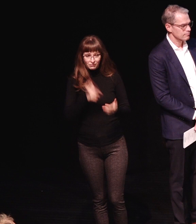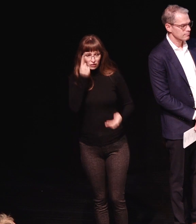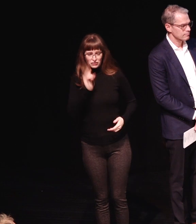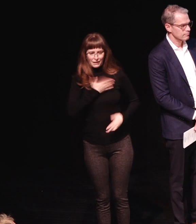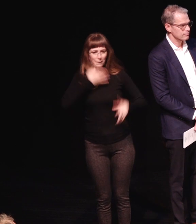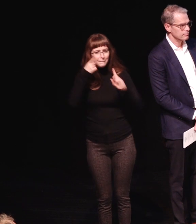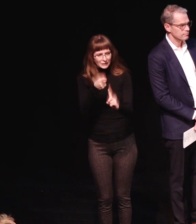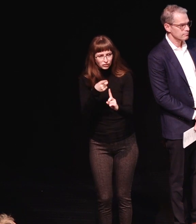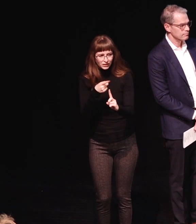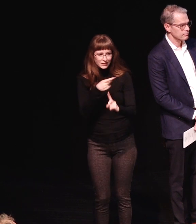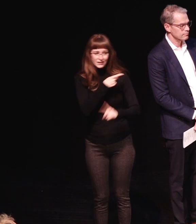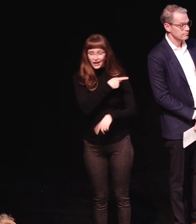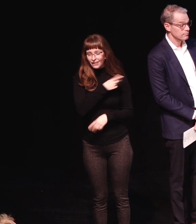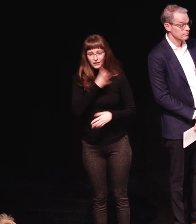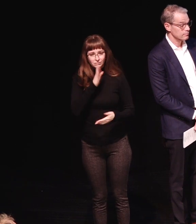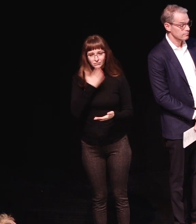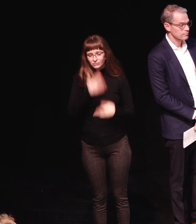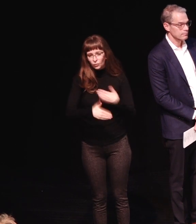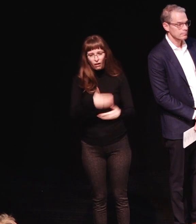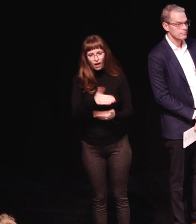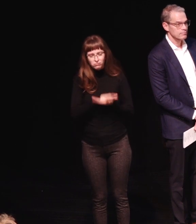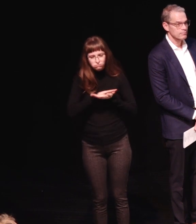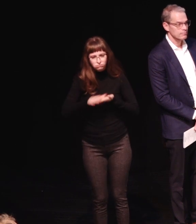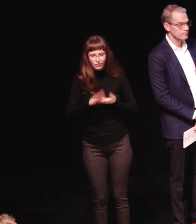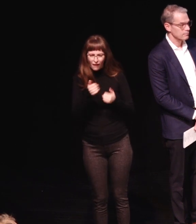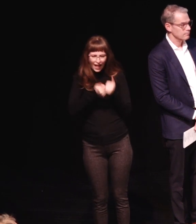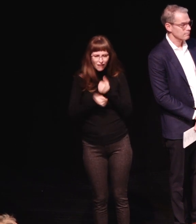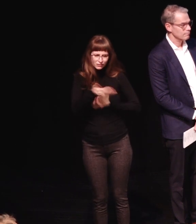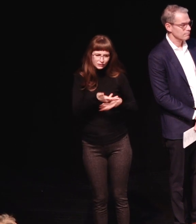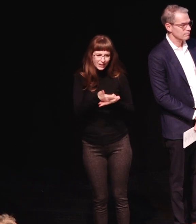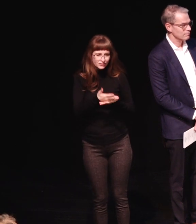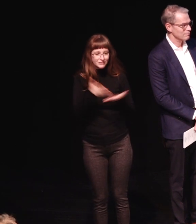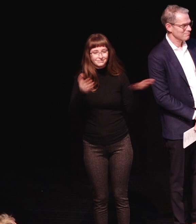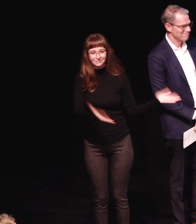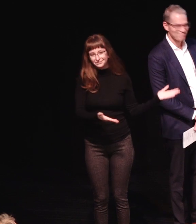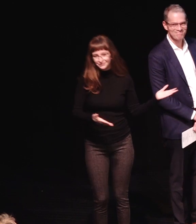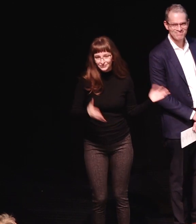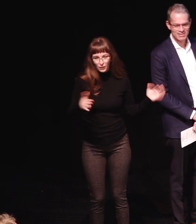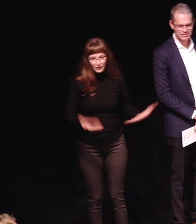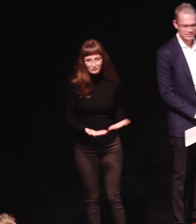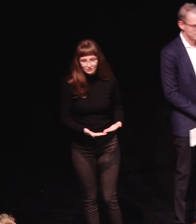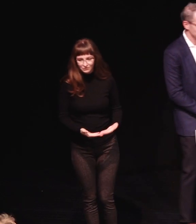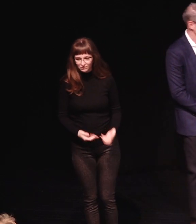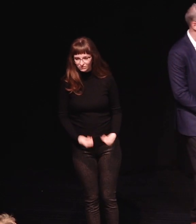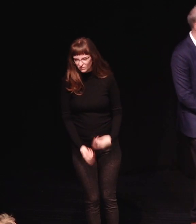brought such kindness with every interaction. Please welcome Stephen and Sharon Bunkin.